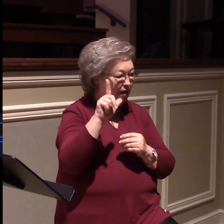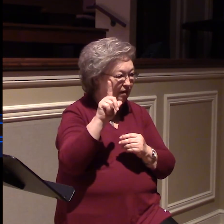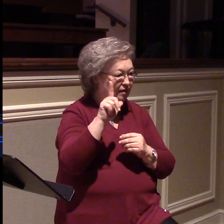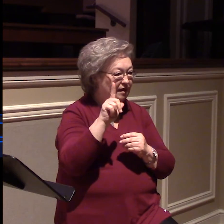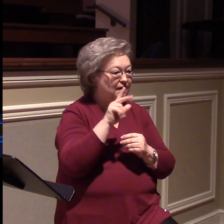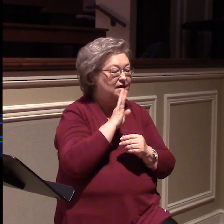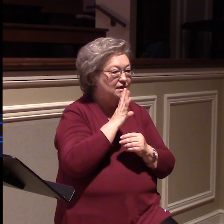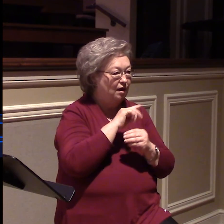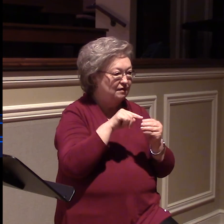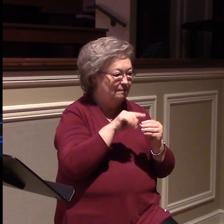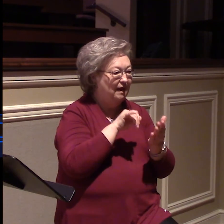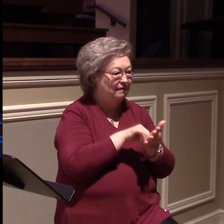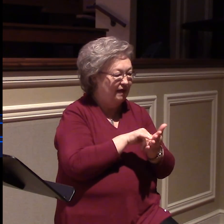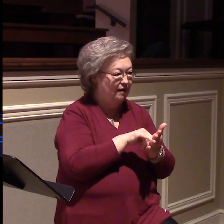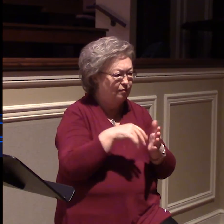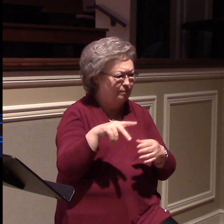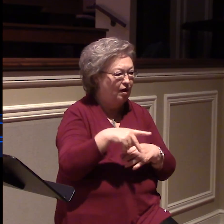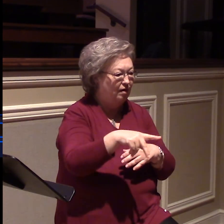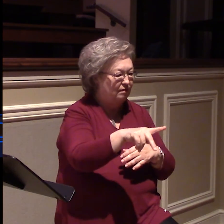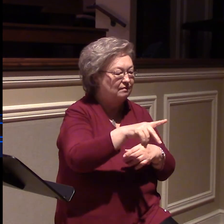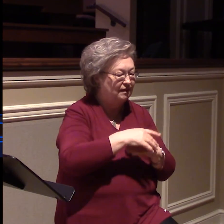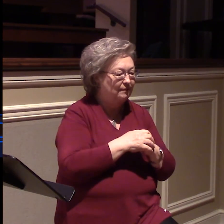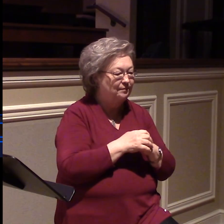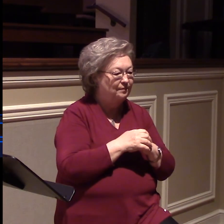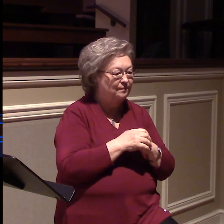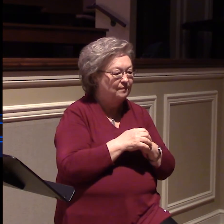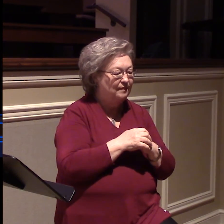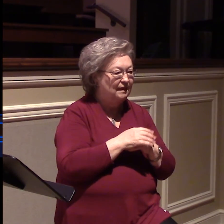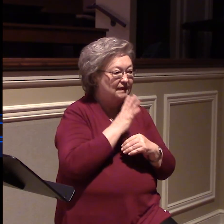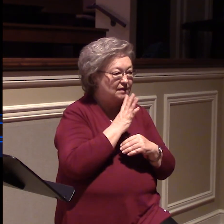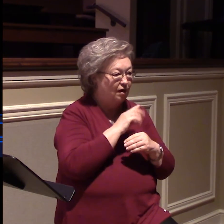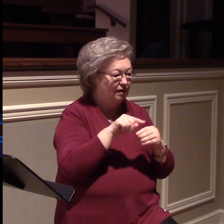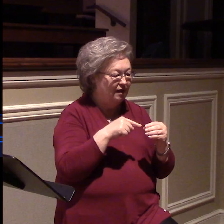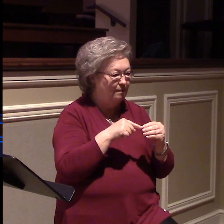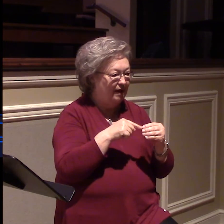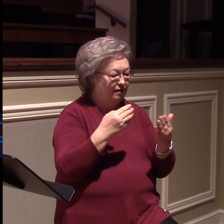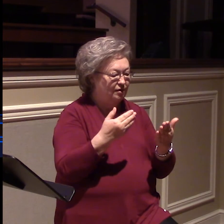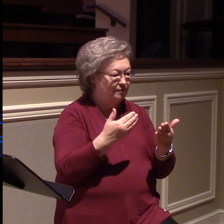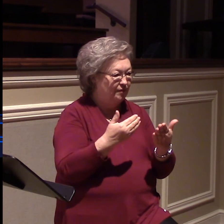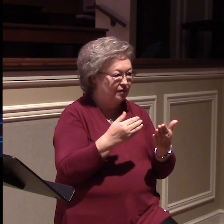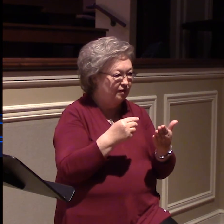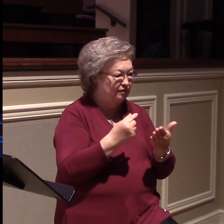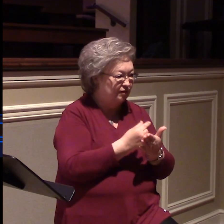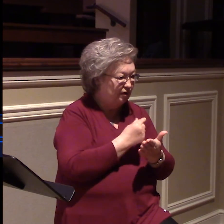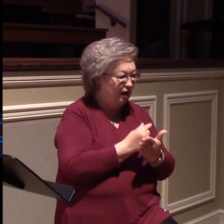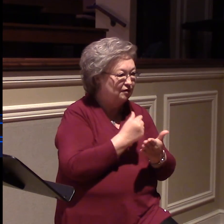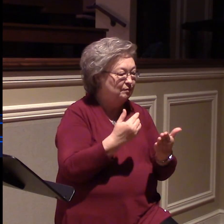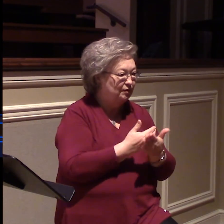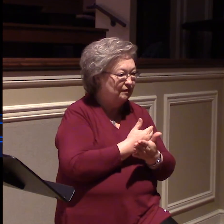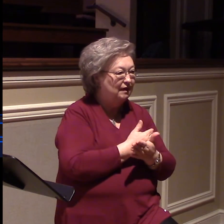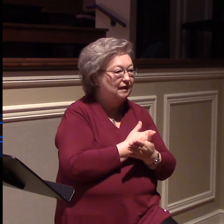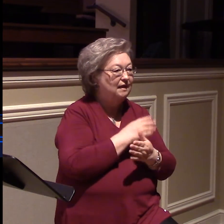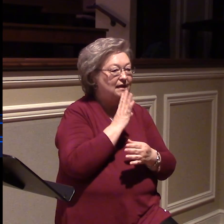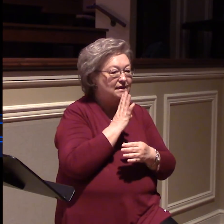In Ephesians 5, he says, I'm really talking about the gospel. I'm really talking about Christ and his love for the church